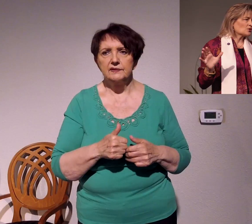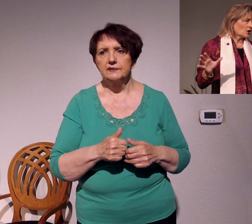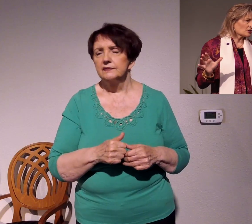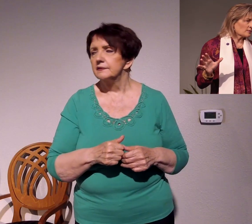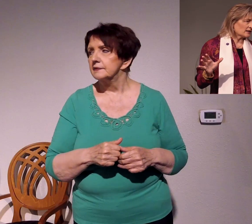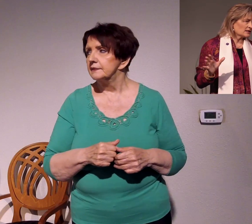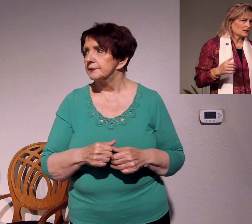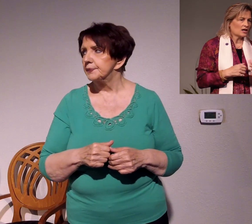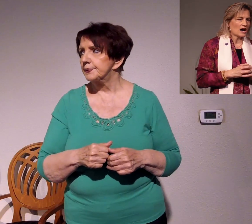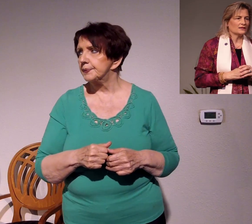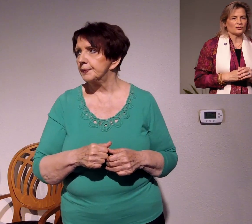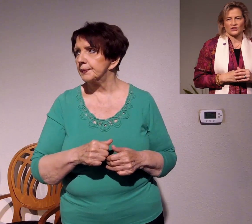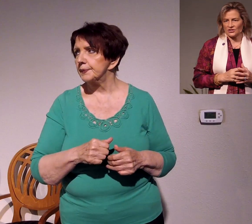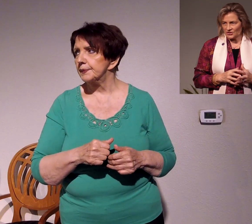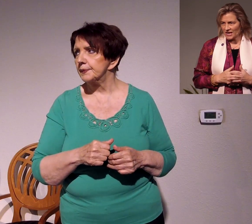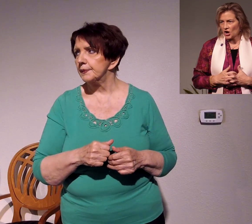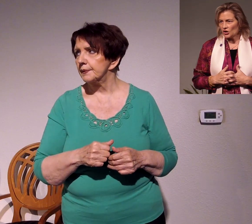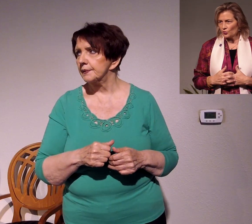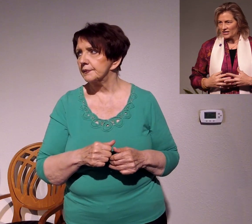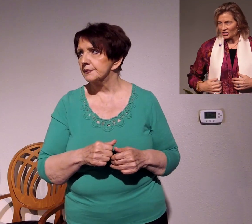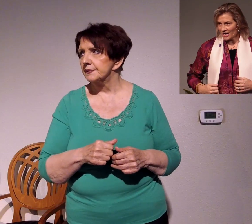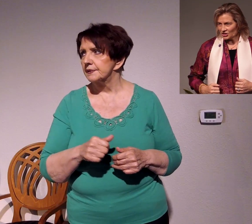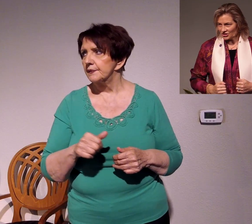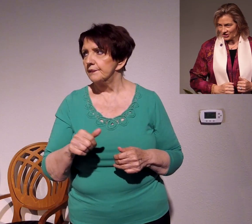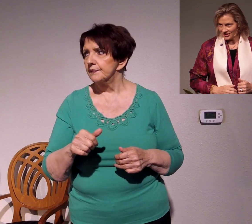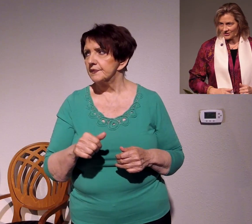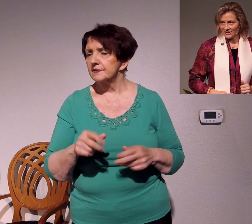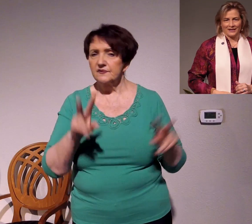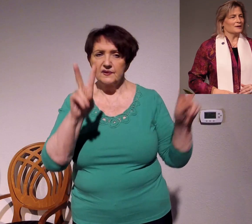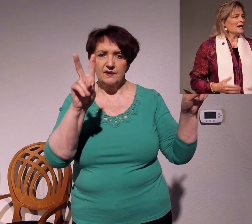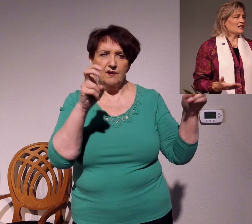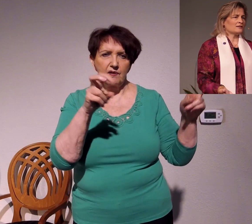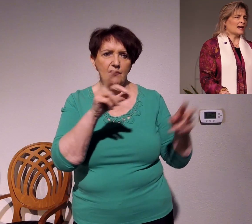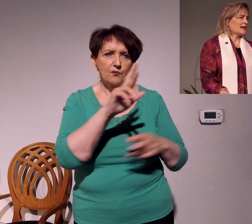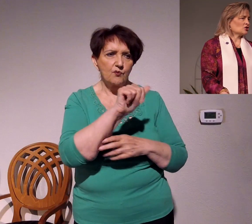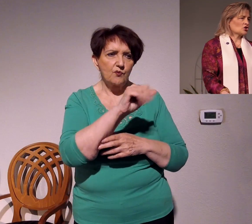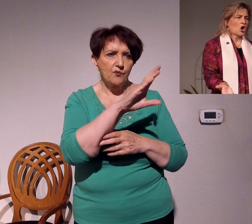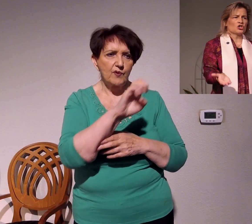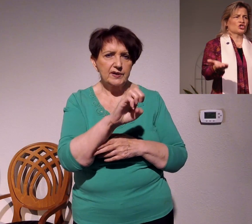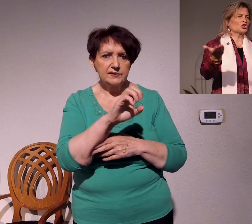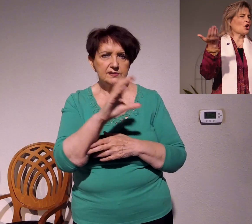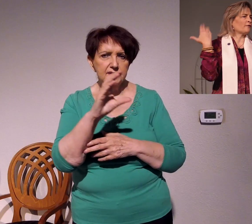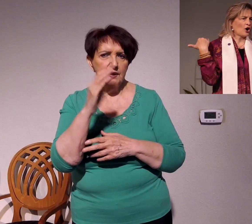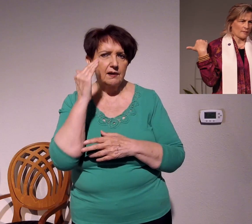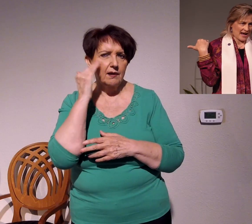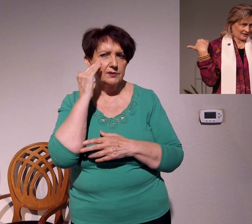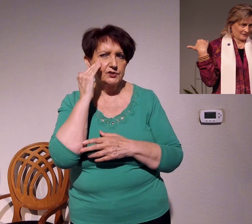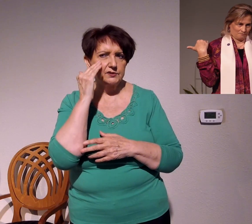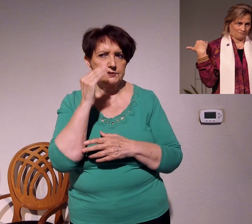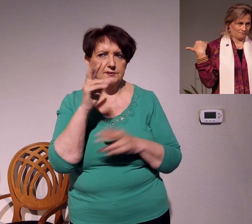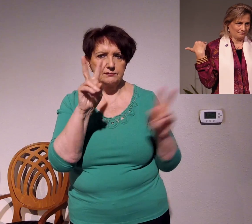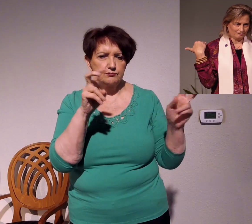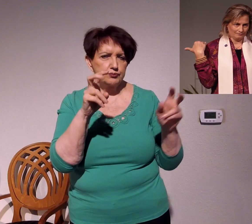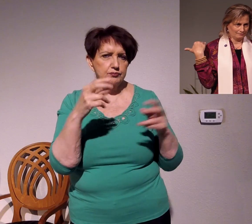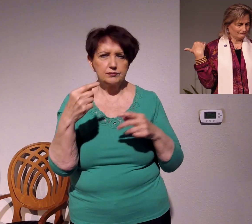Ernest Holmes talks about this a lot. There is this thing called race consciousness, and it dates so far back.